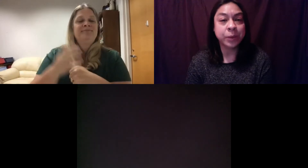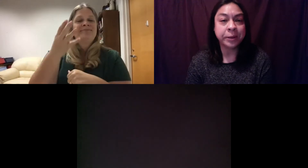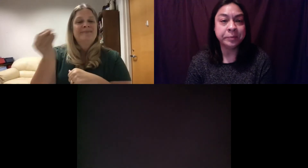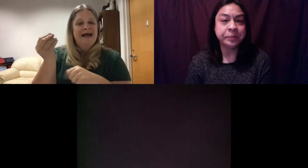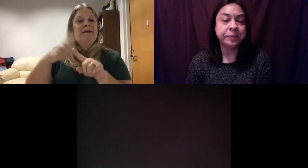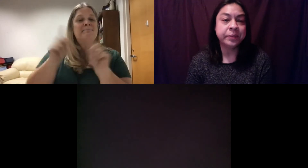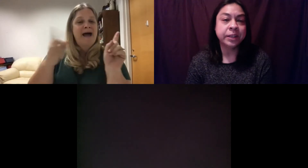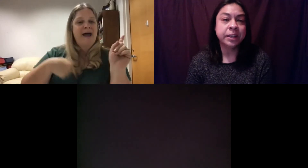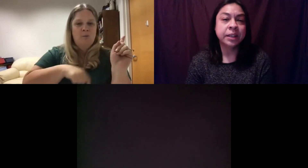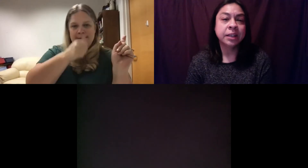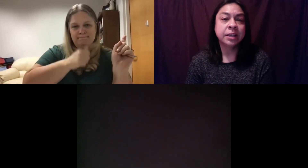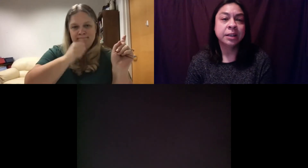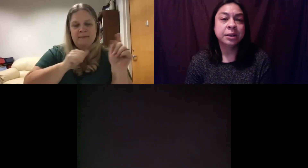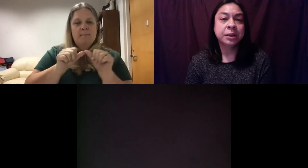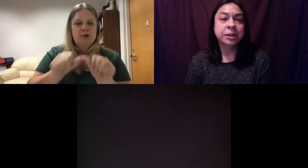along the way,